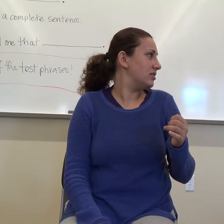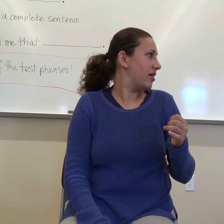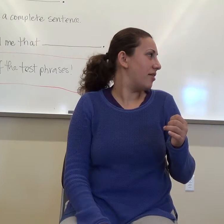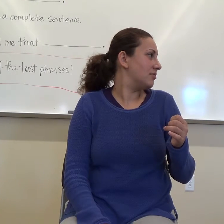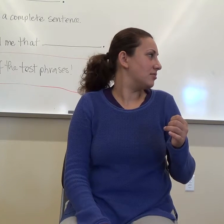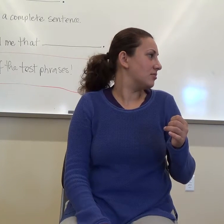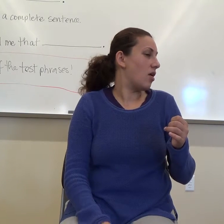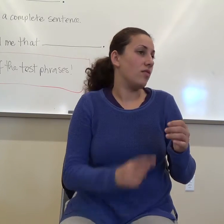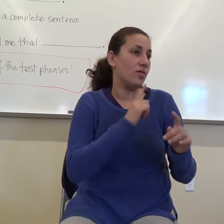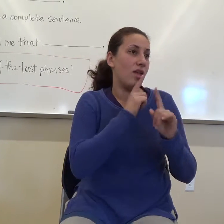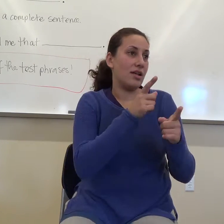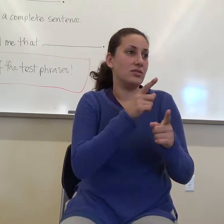The answer is A.